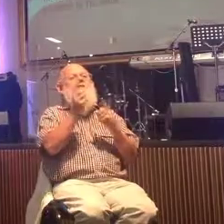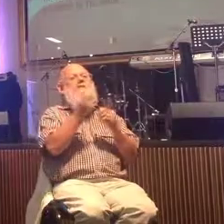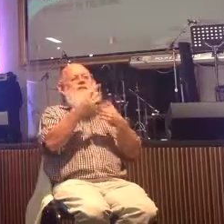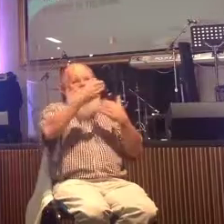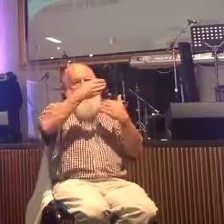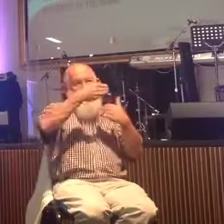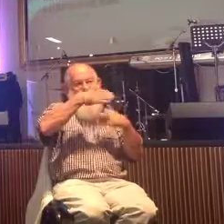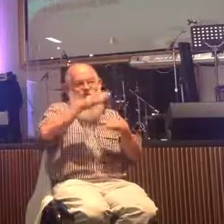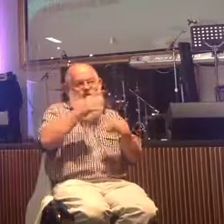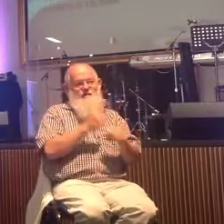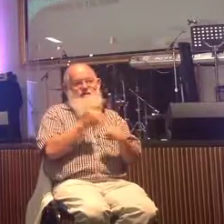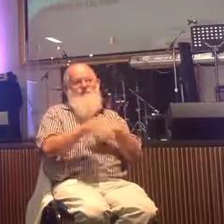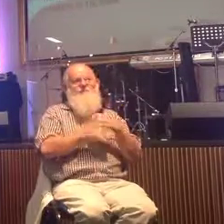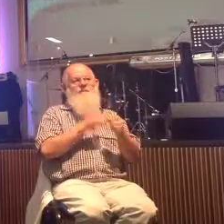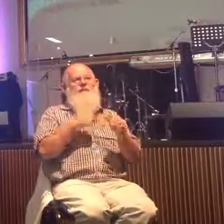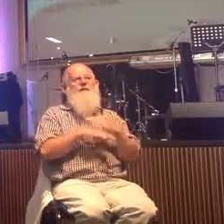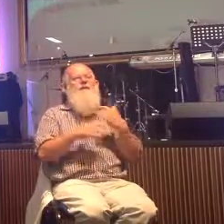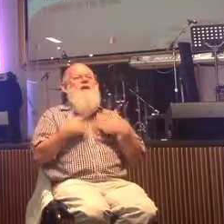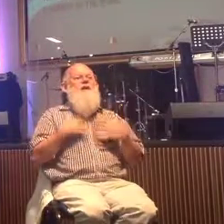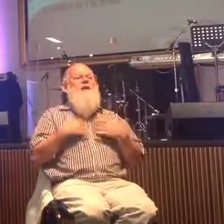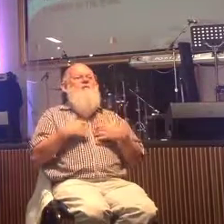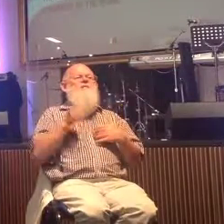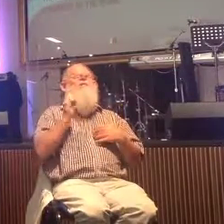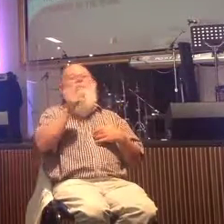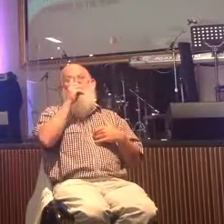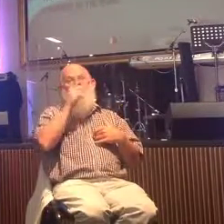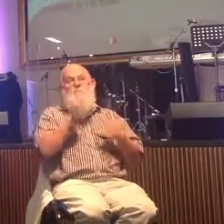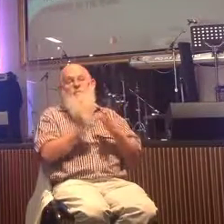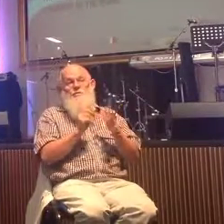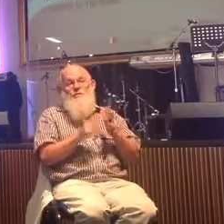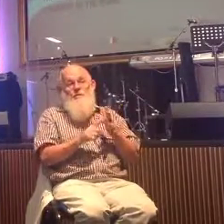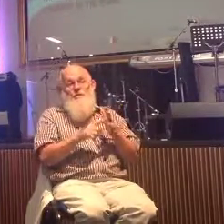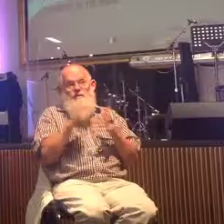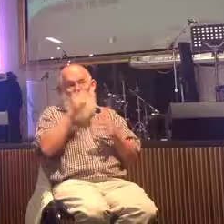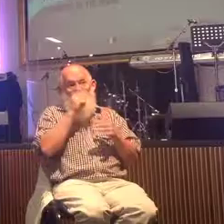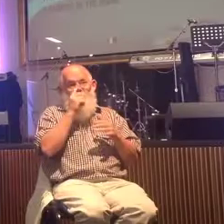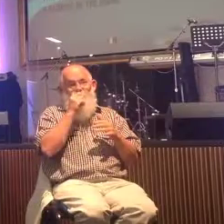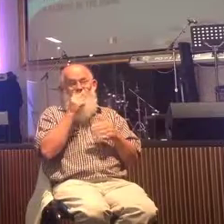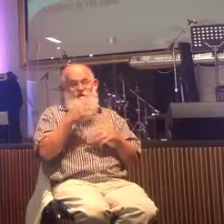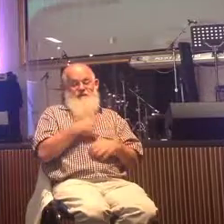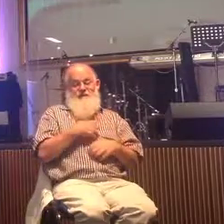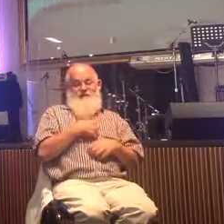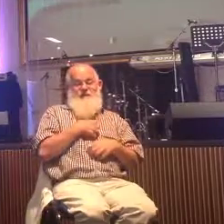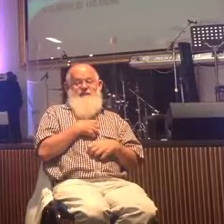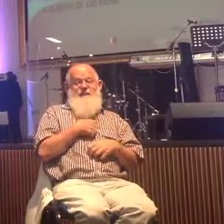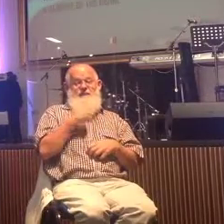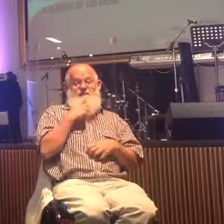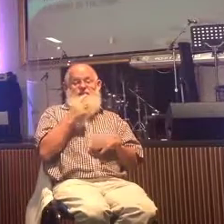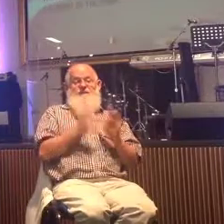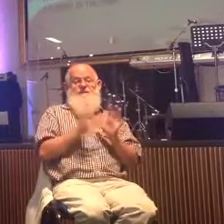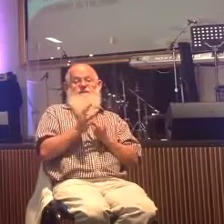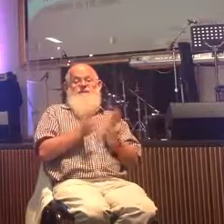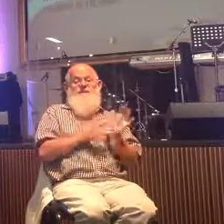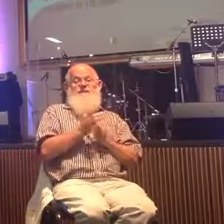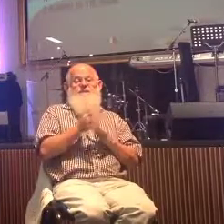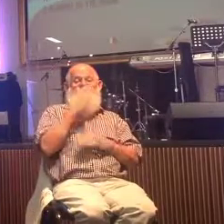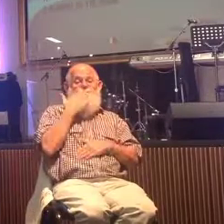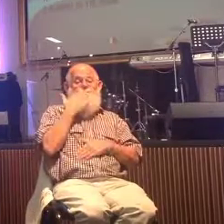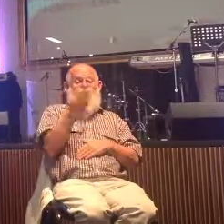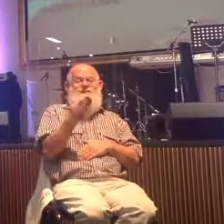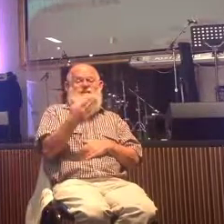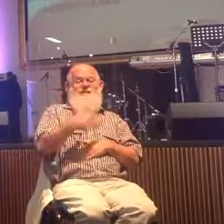transforming power in our lives is what the people did. So the people came, they were scared, and they said, Jesus, would you please